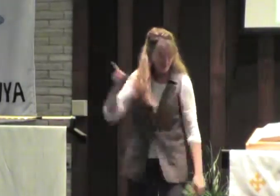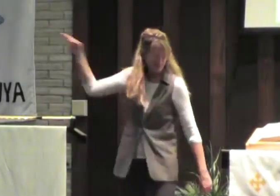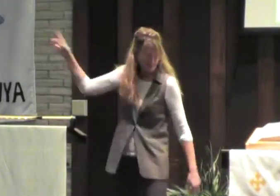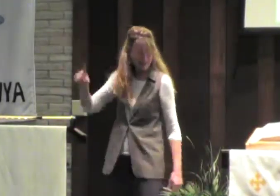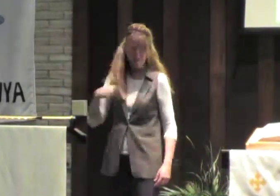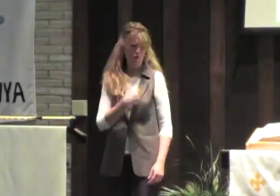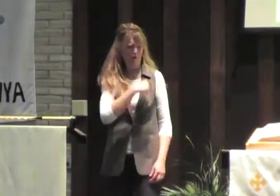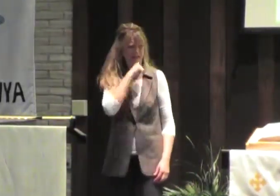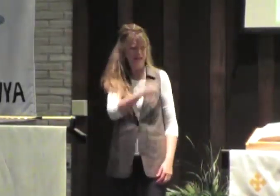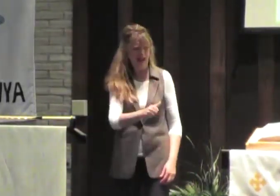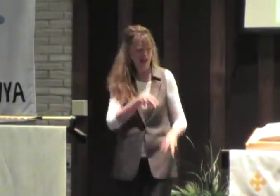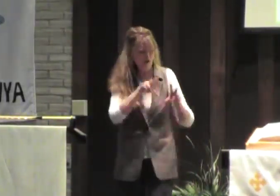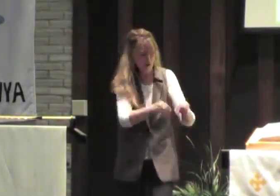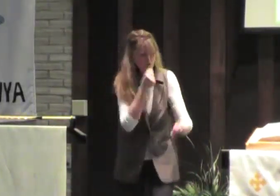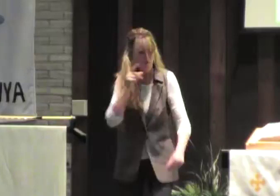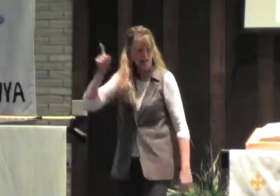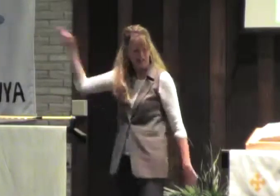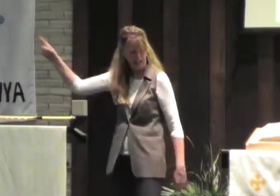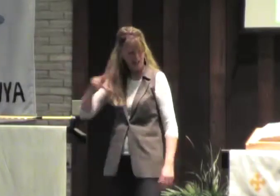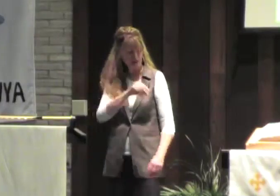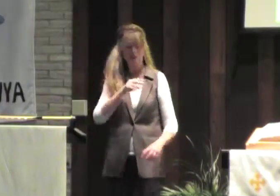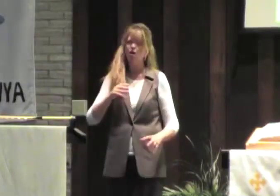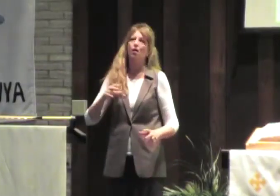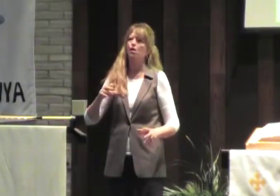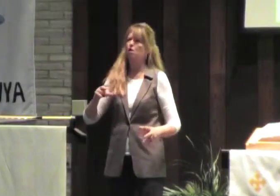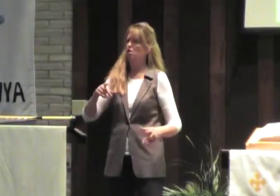family. It was them, we didn't do anything.